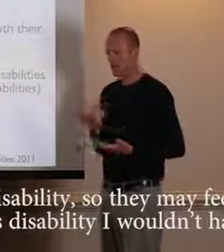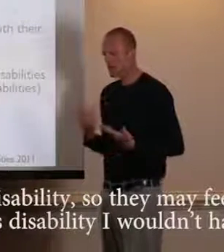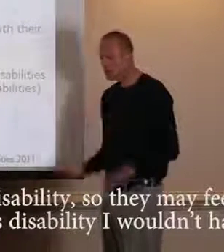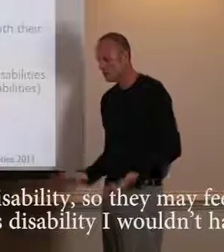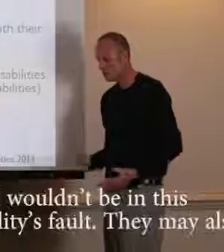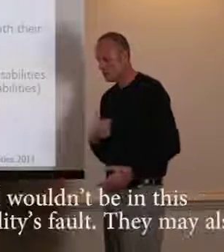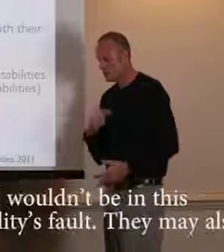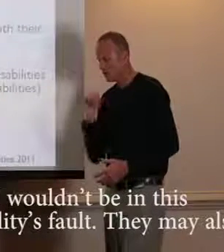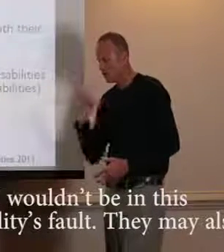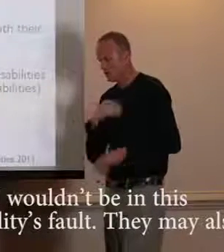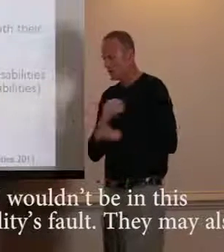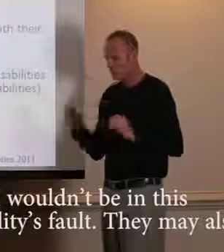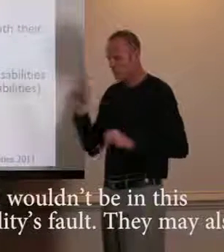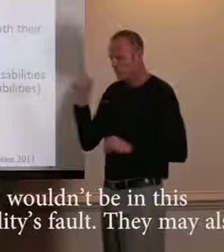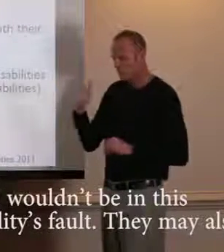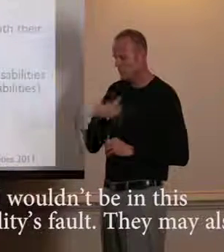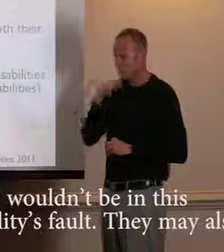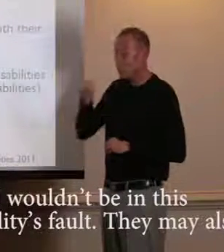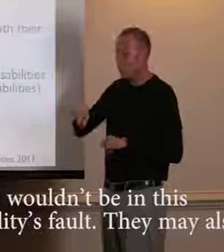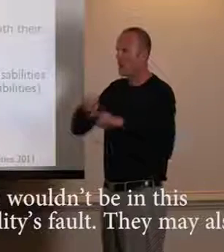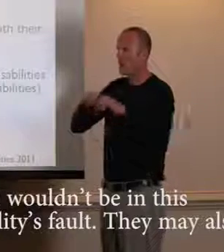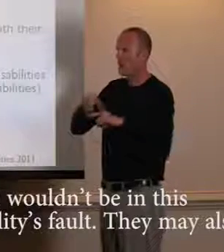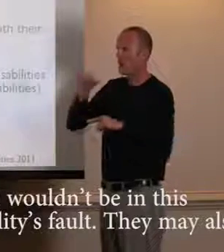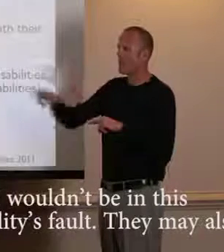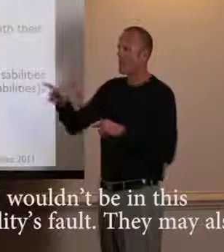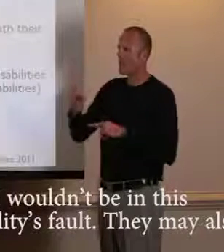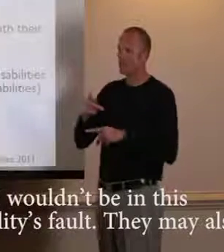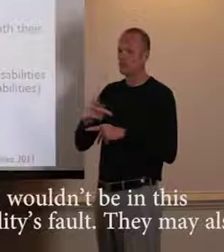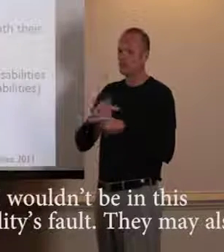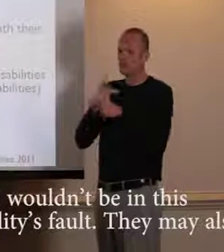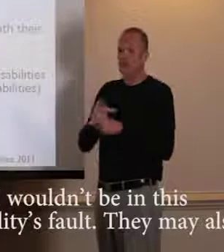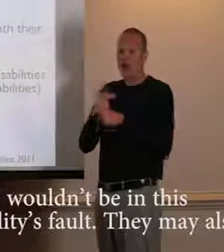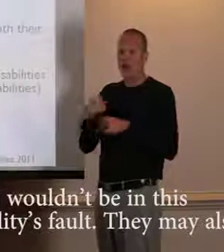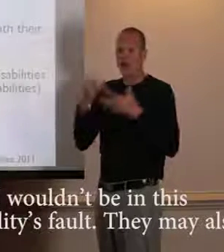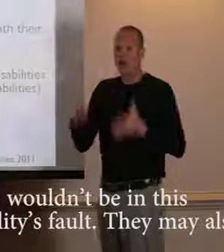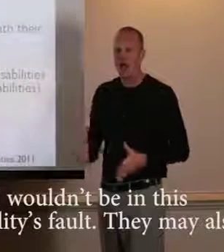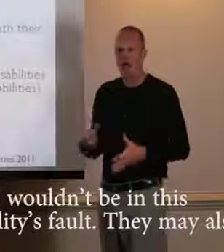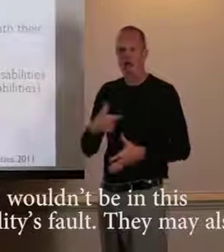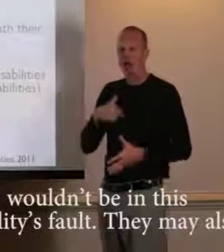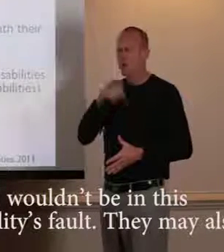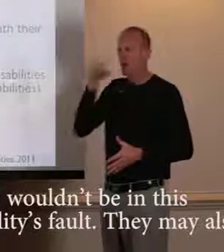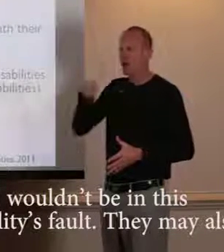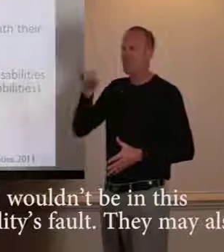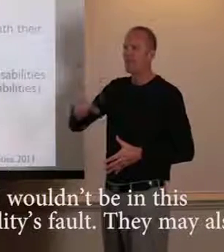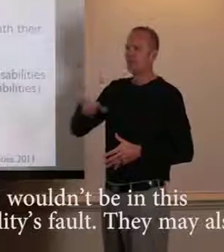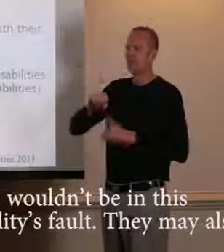disability, I wouldn't have to rely on this caretaker, and I wouldn't be in this situation, so it's all my disability's fault.